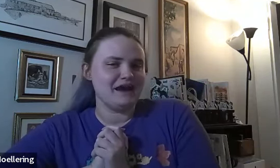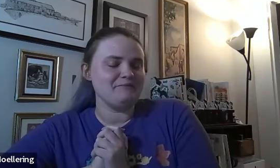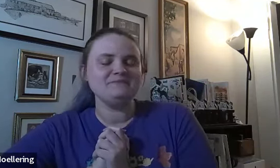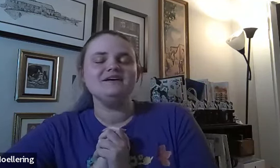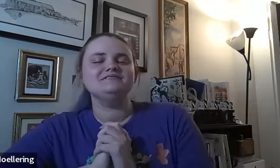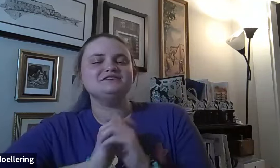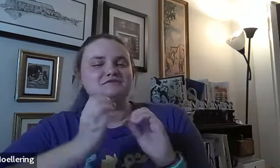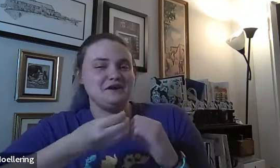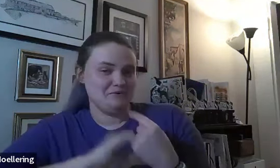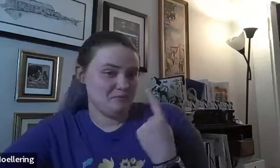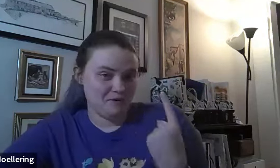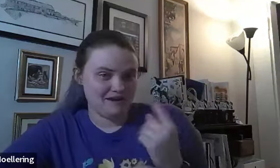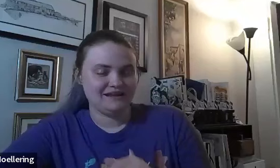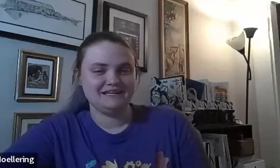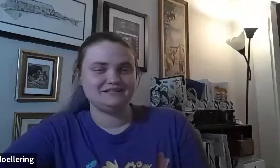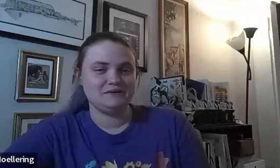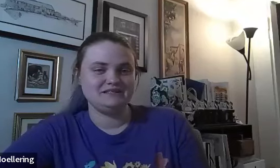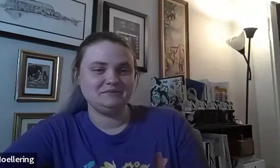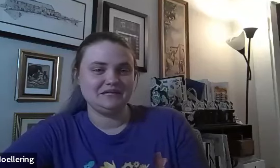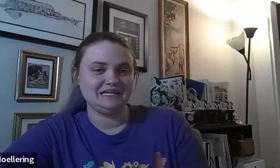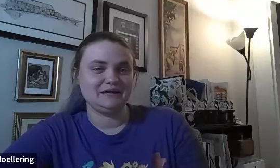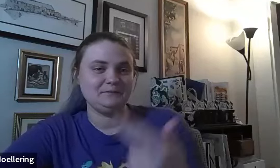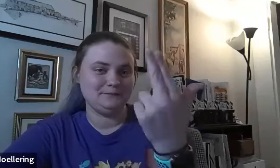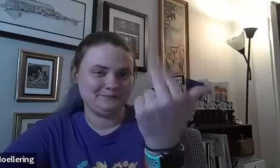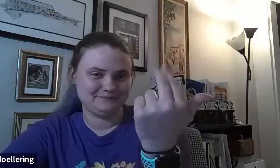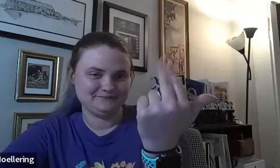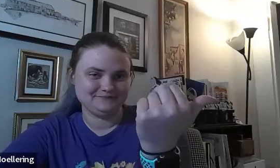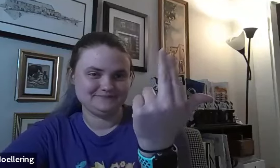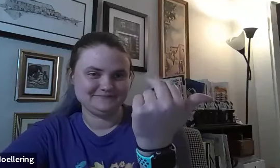now. So for number 1, it's going to be